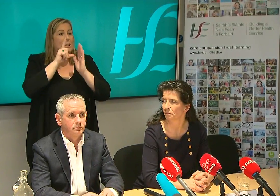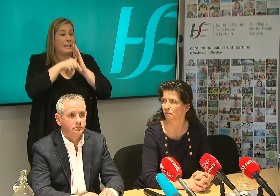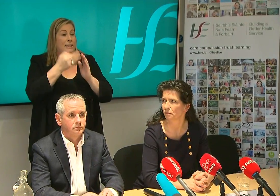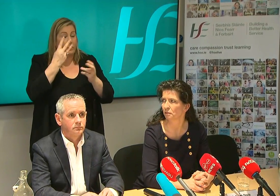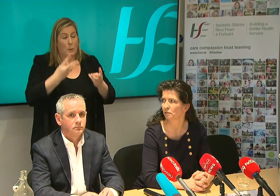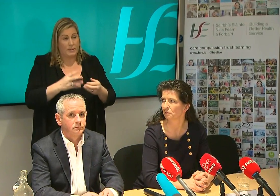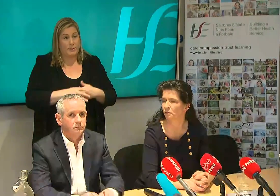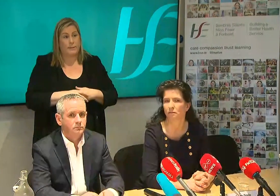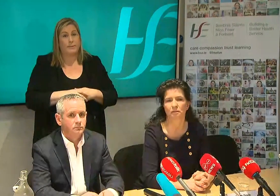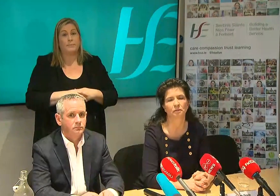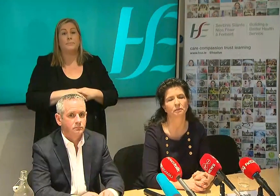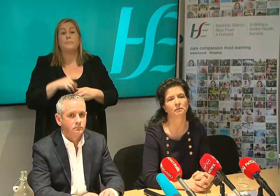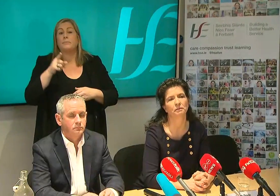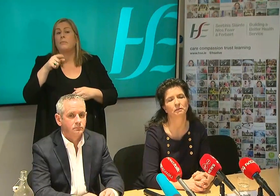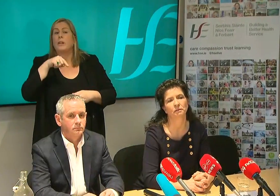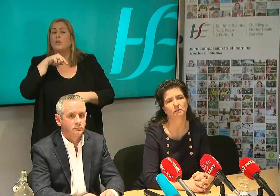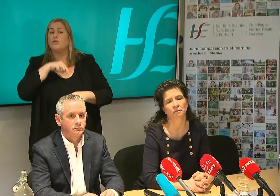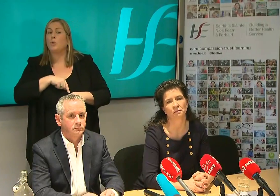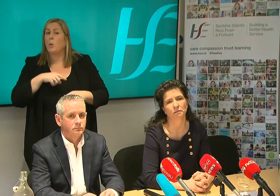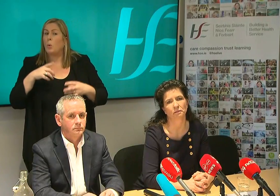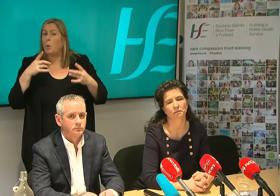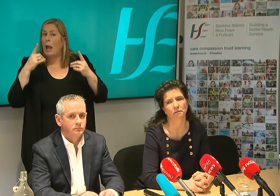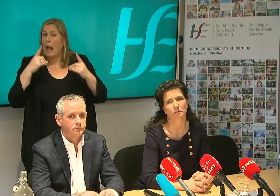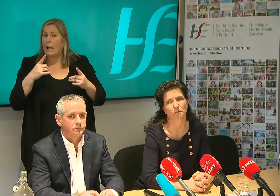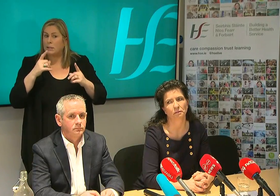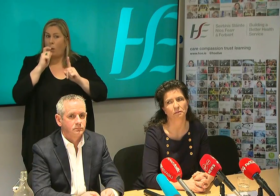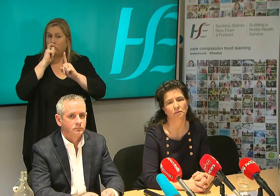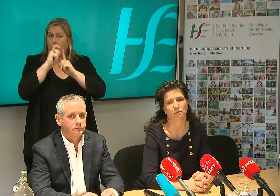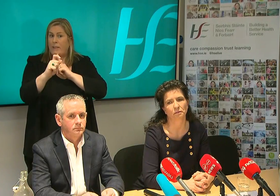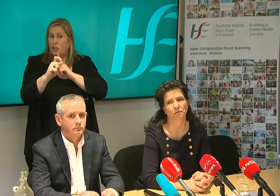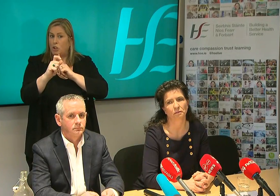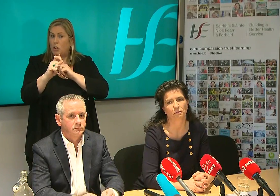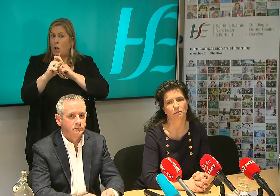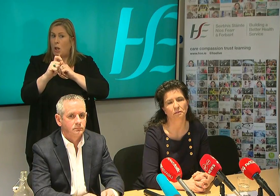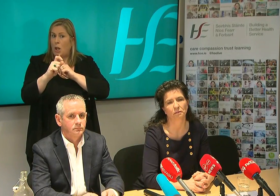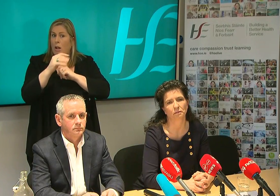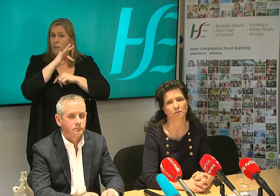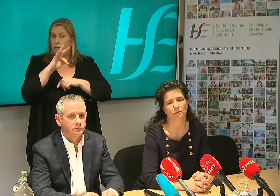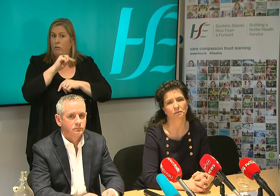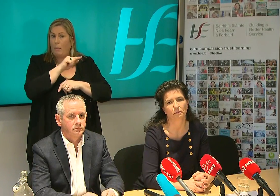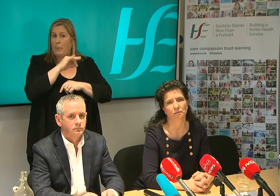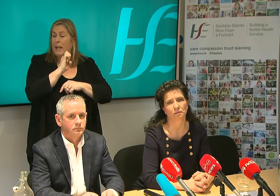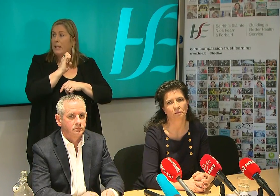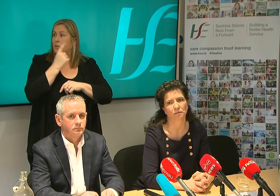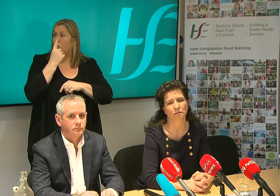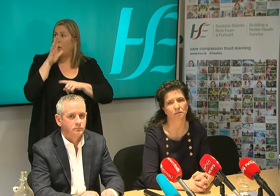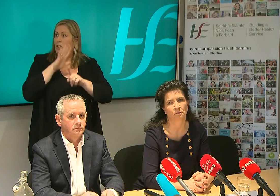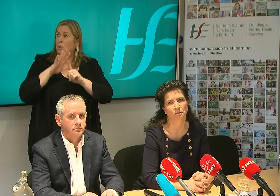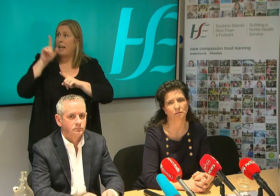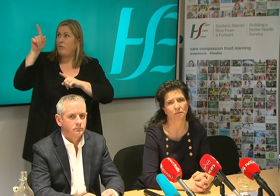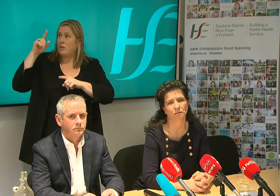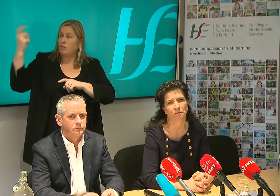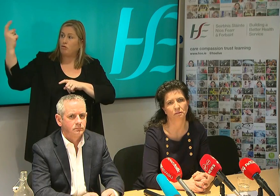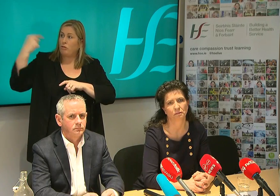okay. Anybody? Is it true that a health professional has come back from one of those areas and